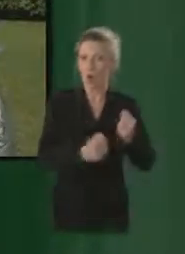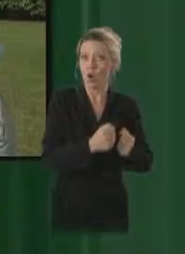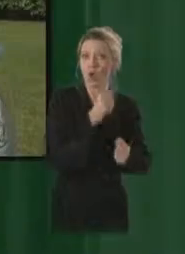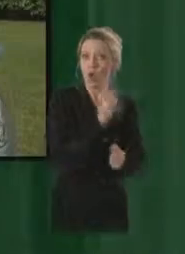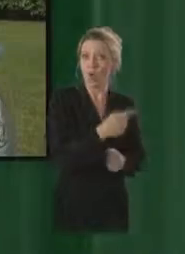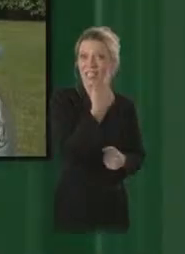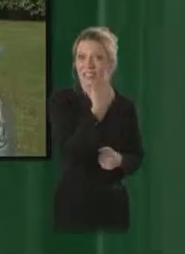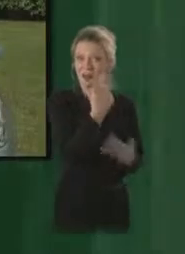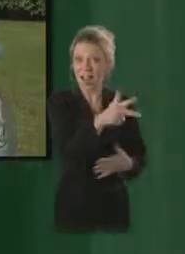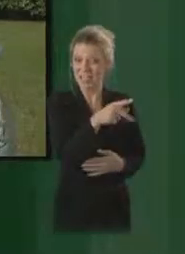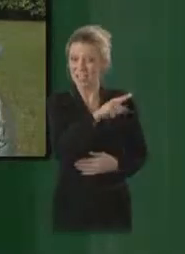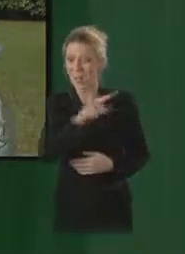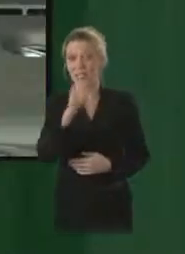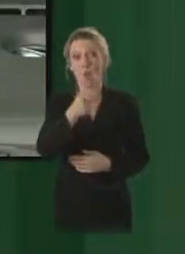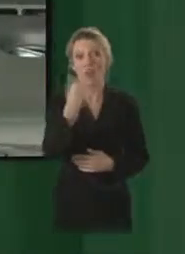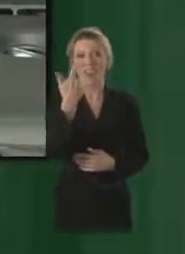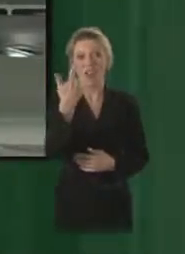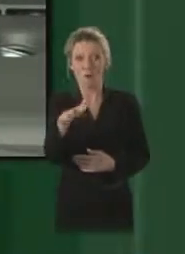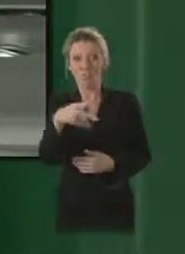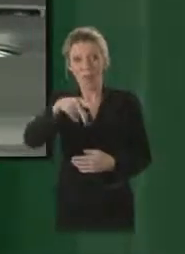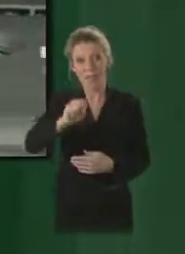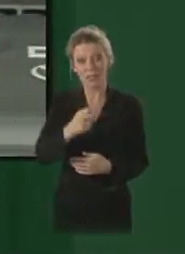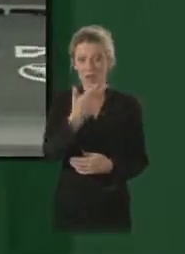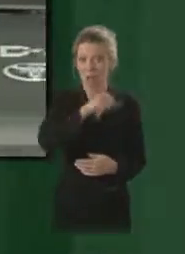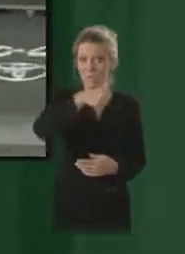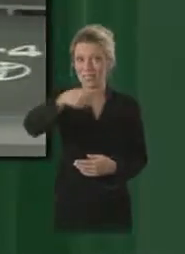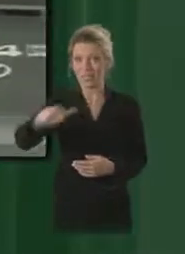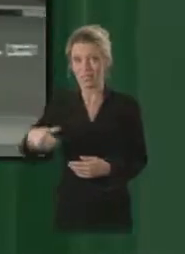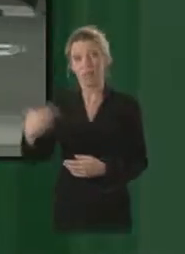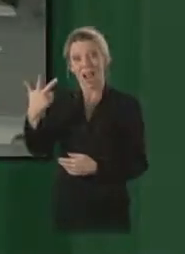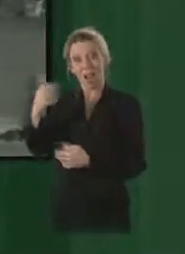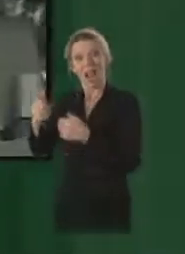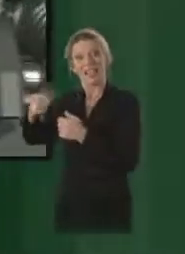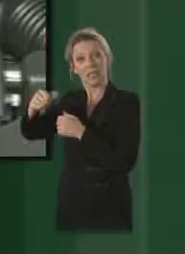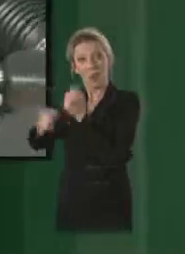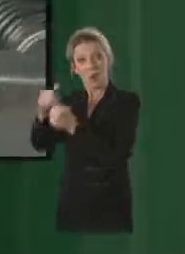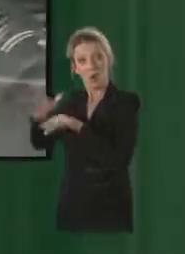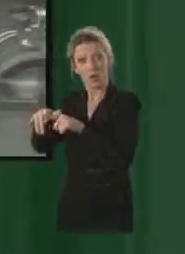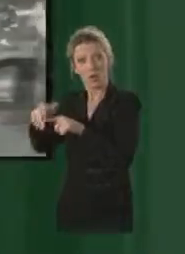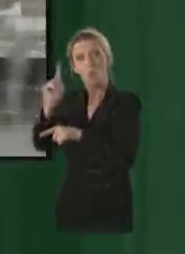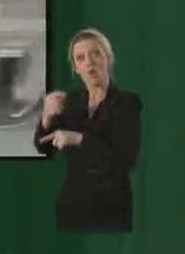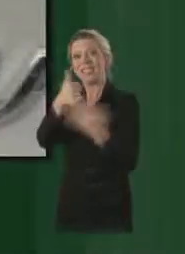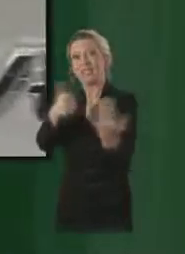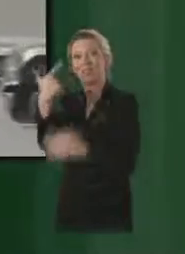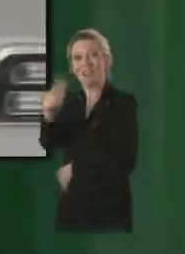engines range from 132 to 152 horsepower for the gasoline versions. Their diesel counterparts do between